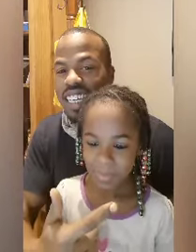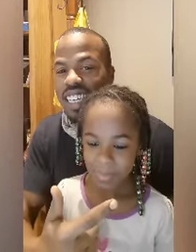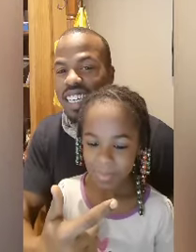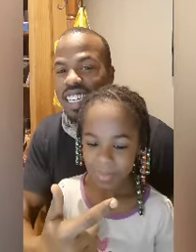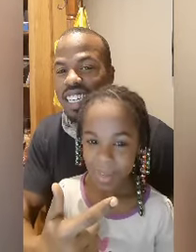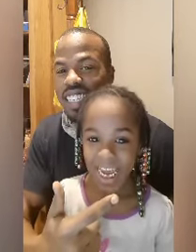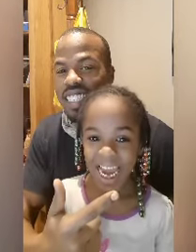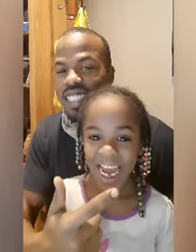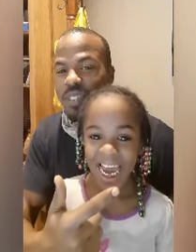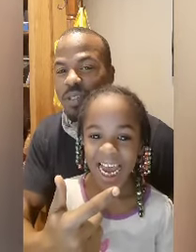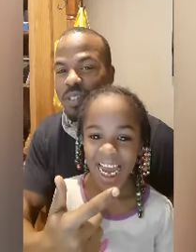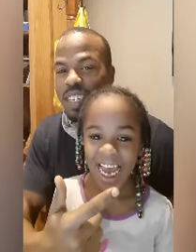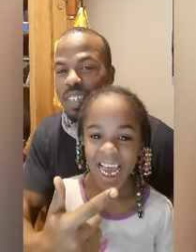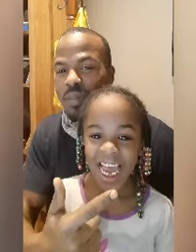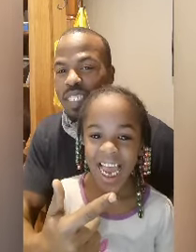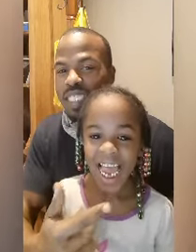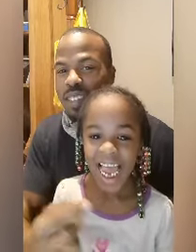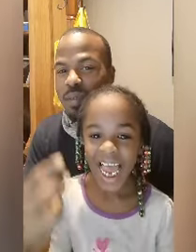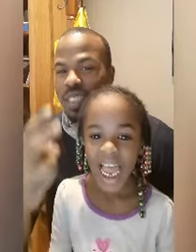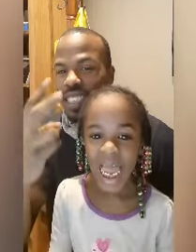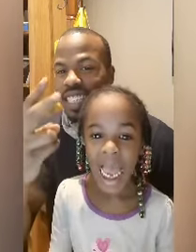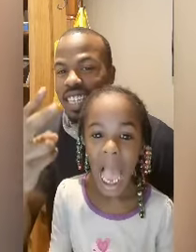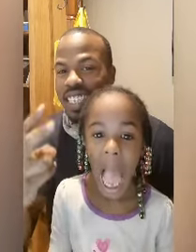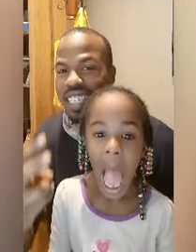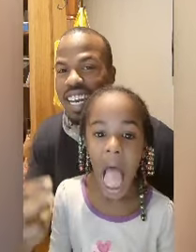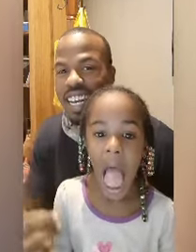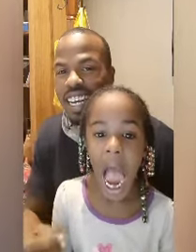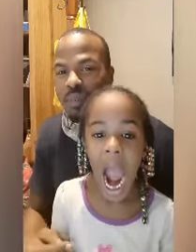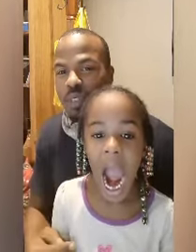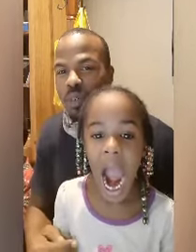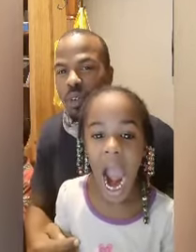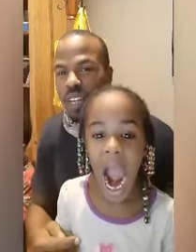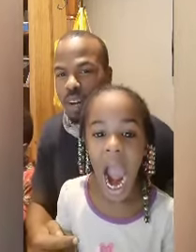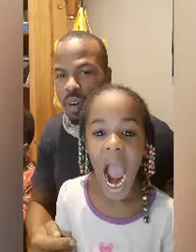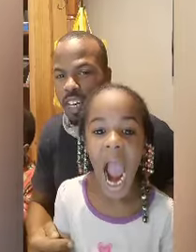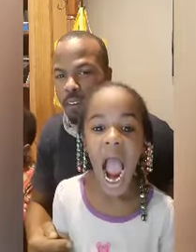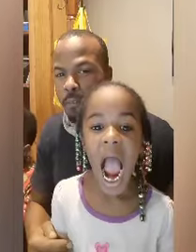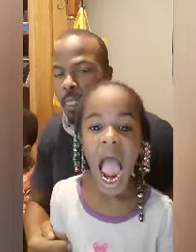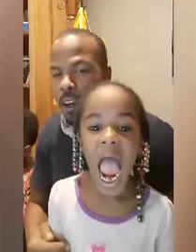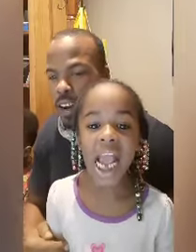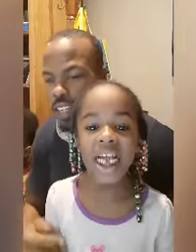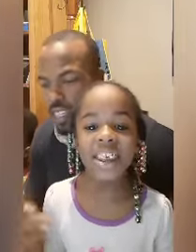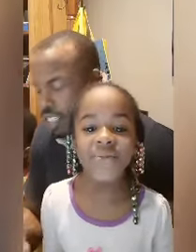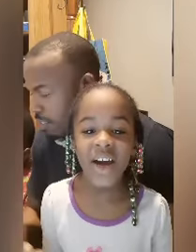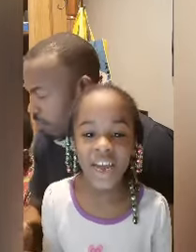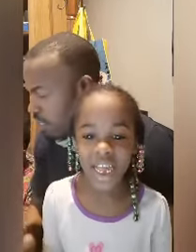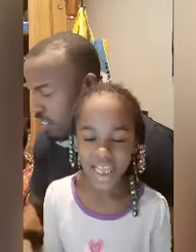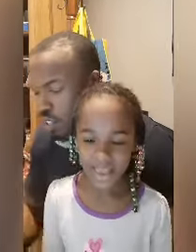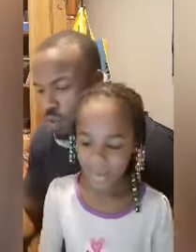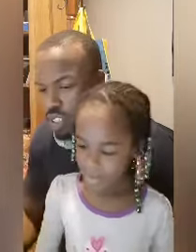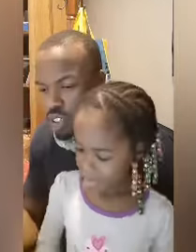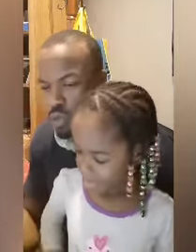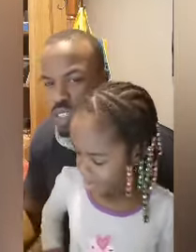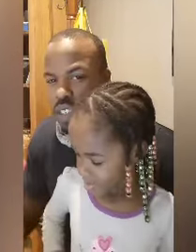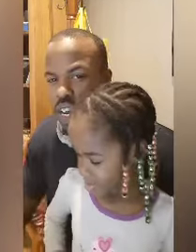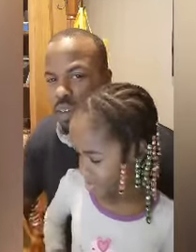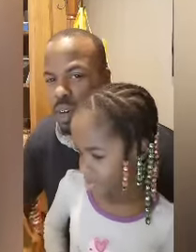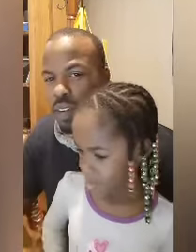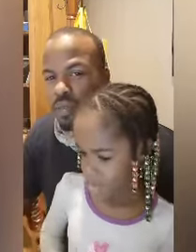the tooth fairy visit for the second time. So we're on our way. All right, London. So what did you want to talk about